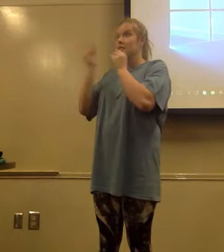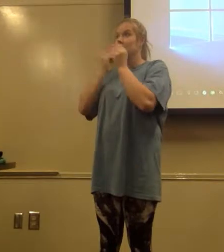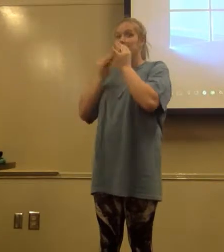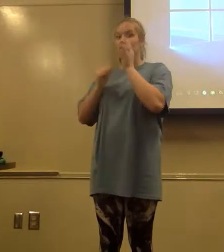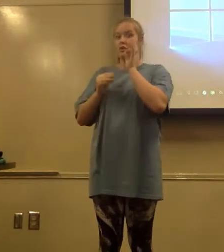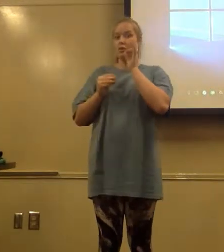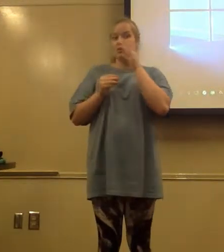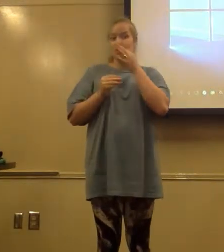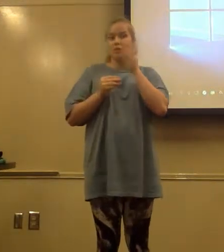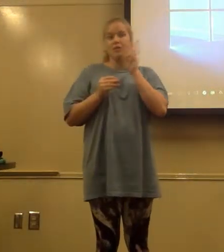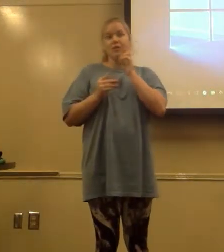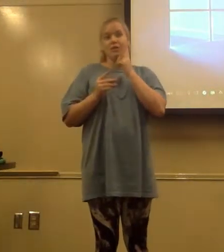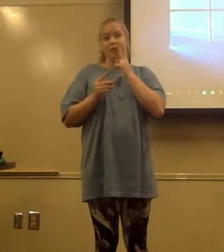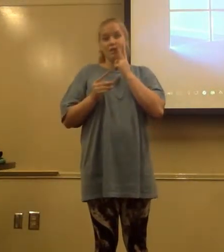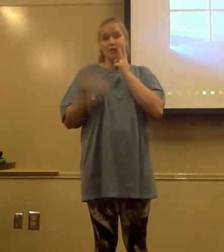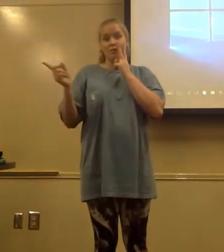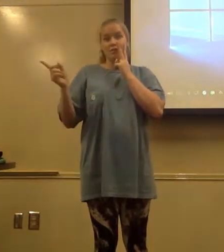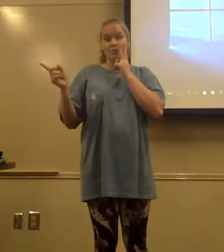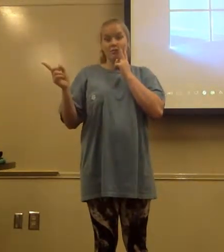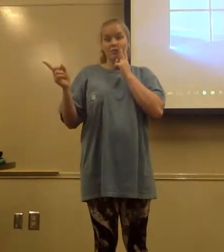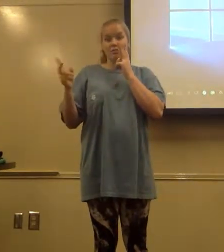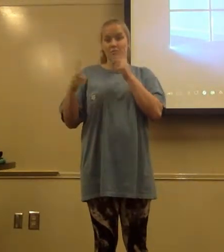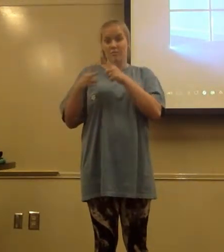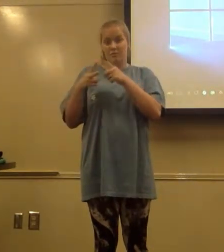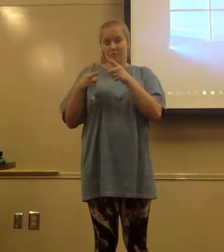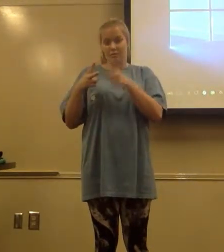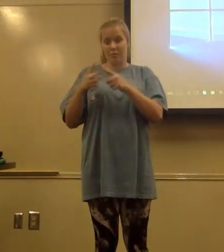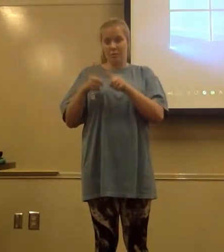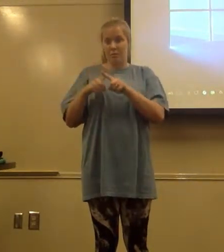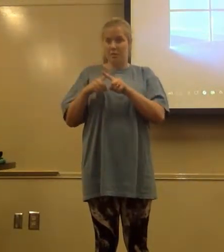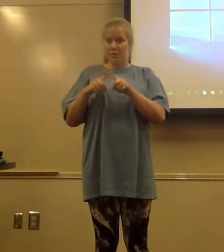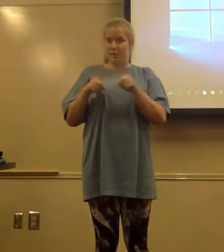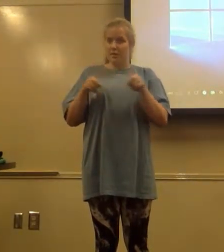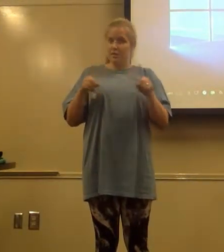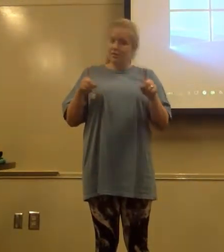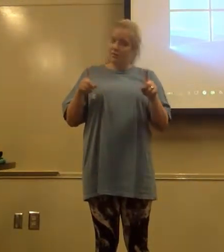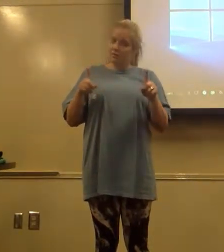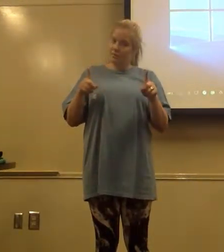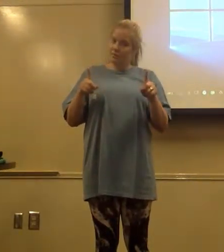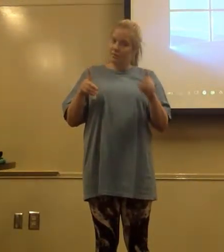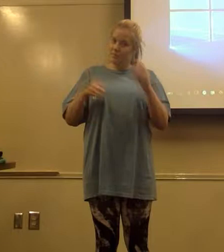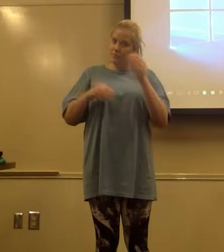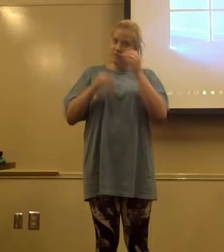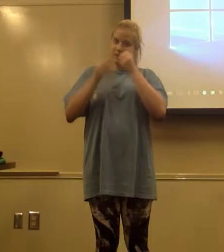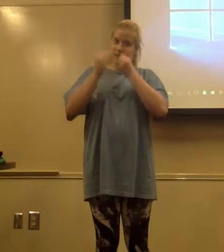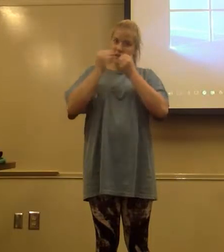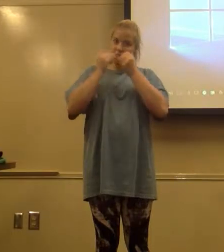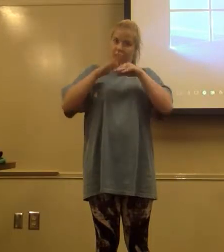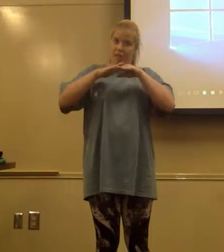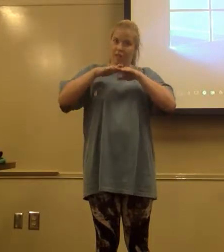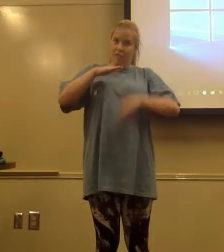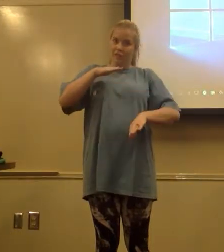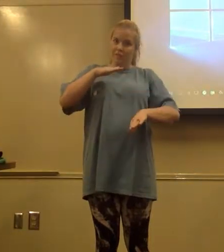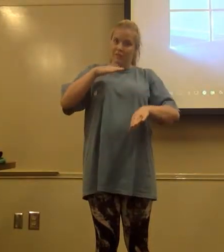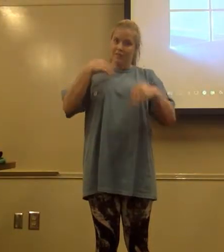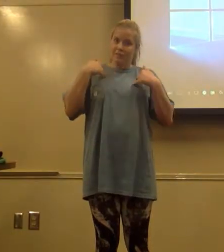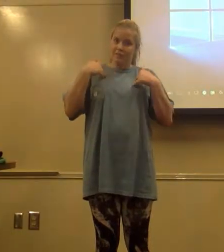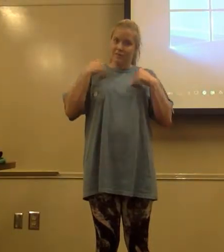There it is, right there in black and white in the dietary guidelines. But what about eat less messaging? Then there's a conflict. So what do you get? Instead